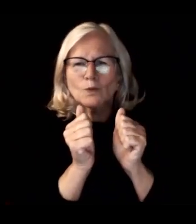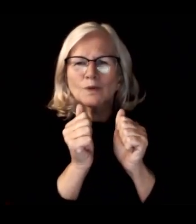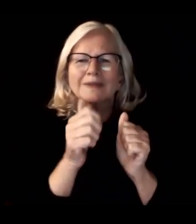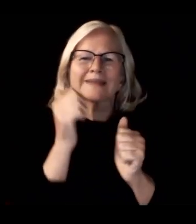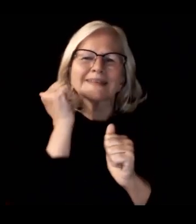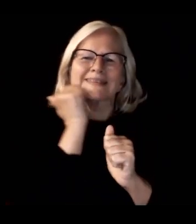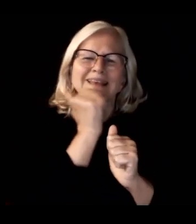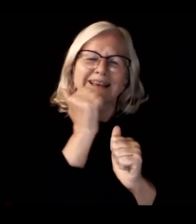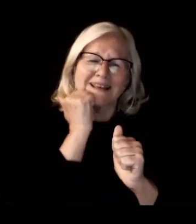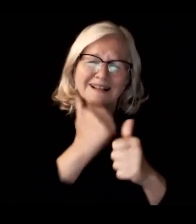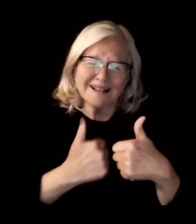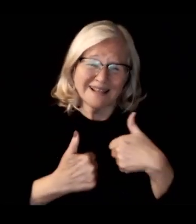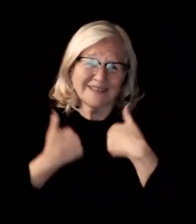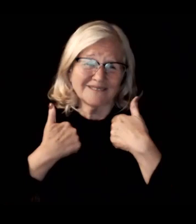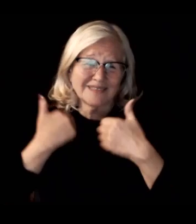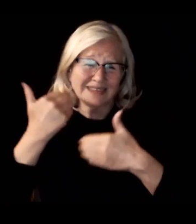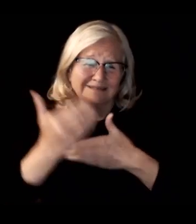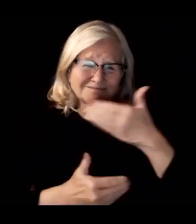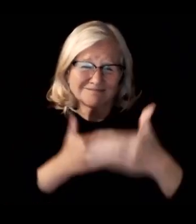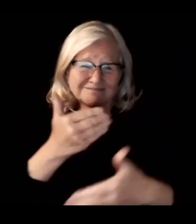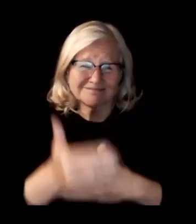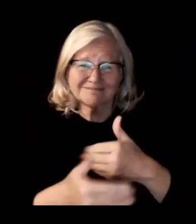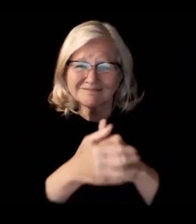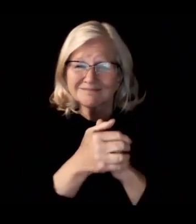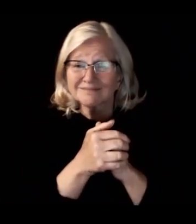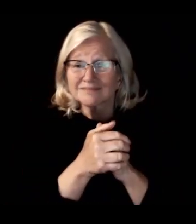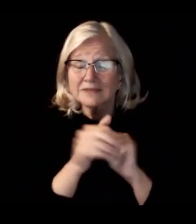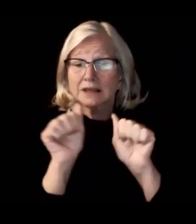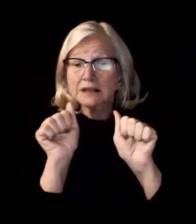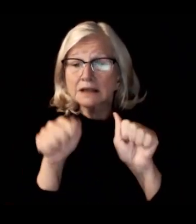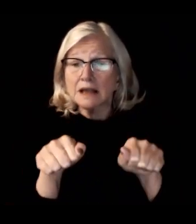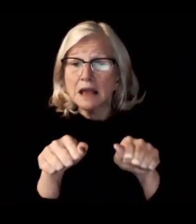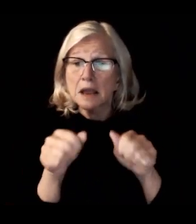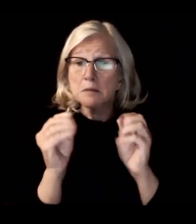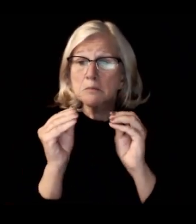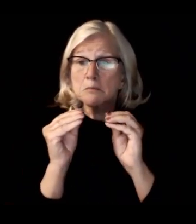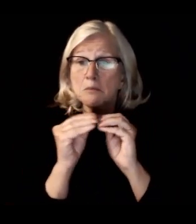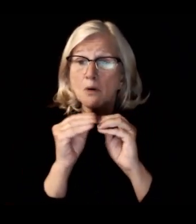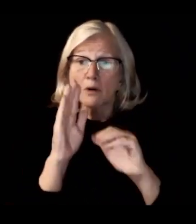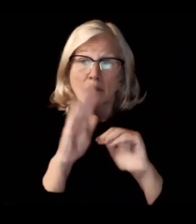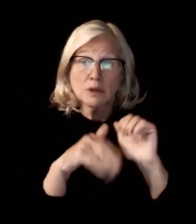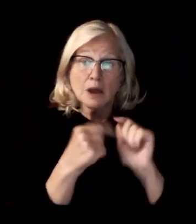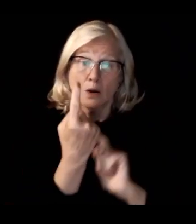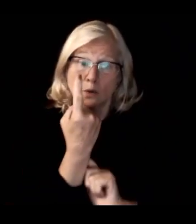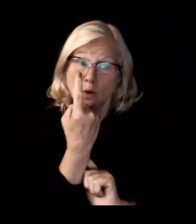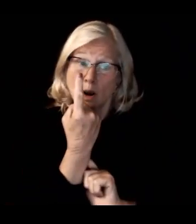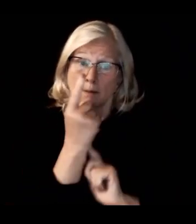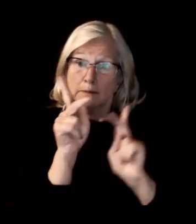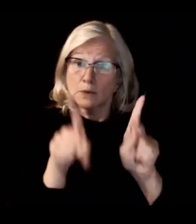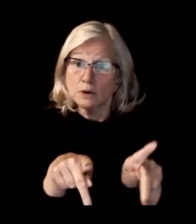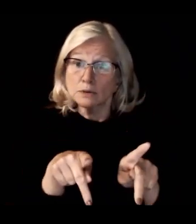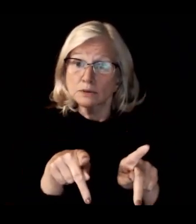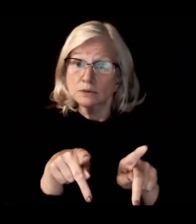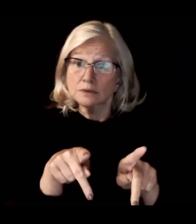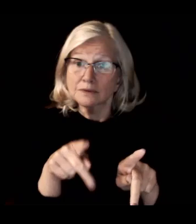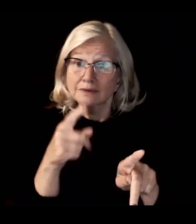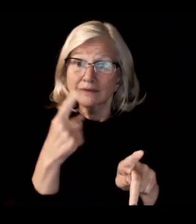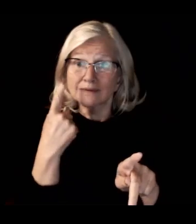one essential caregiver for providing emotional support and individualized person-centered